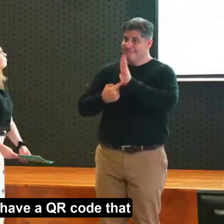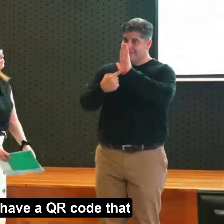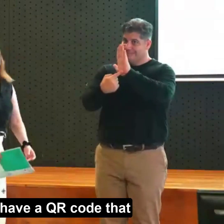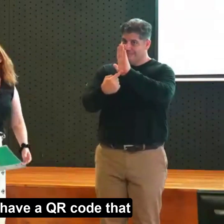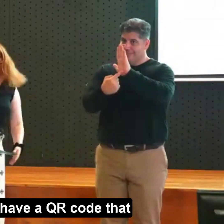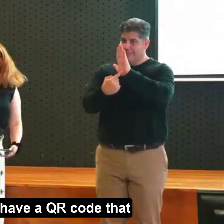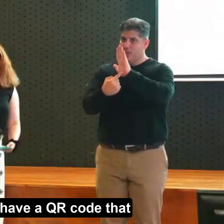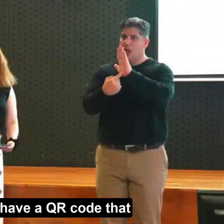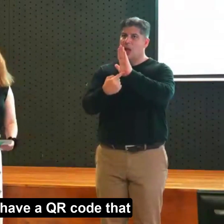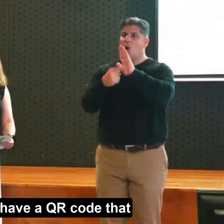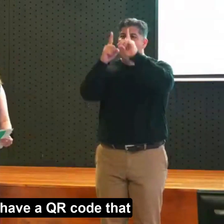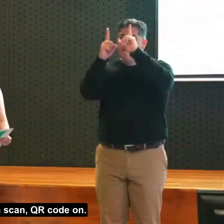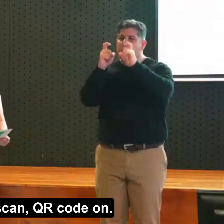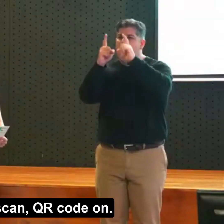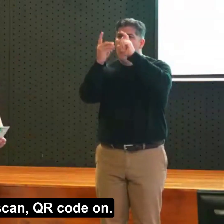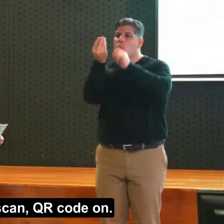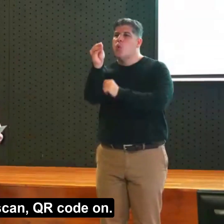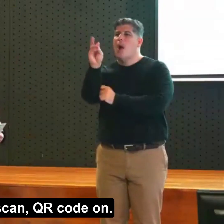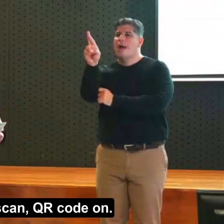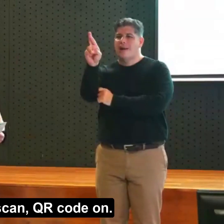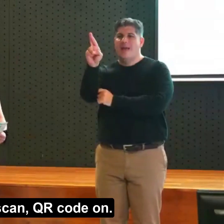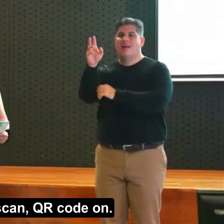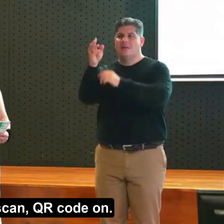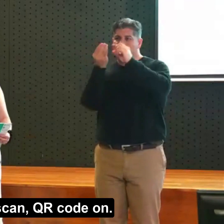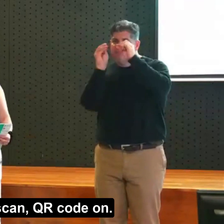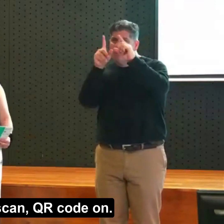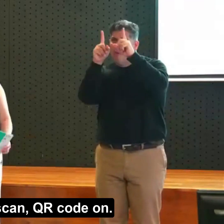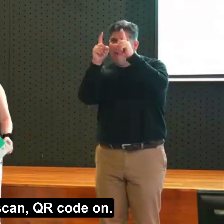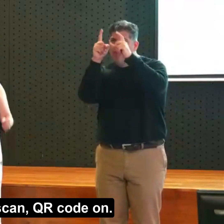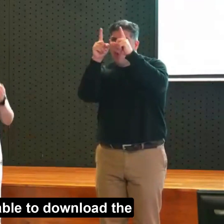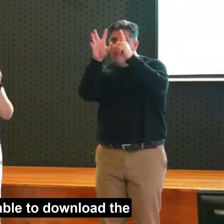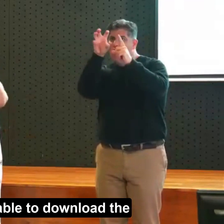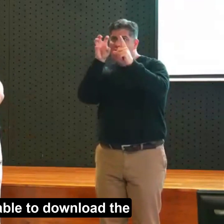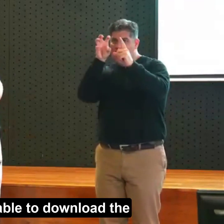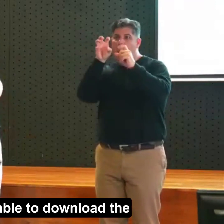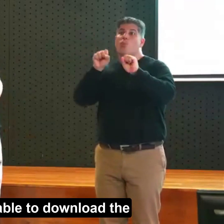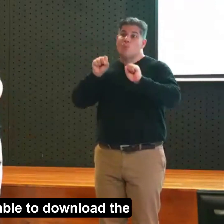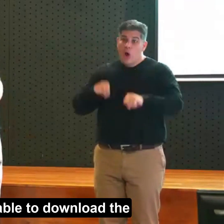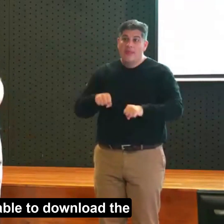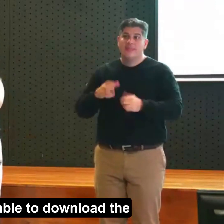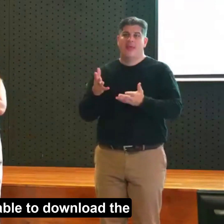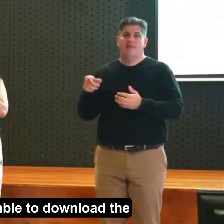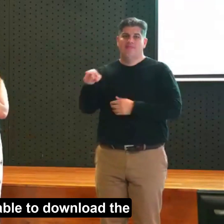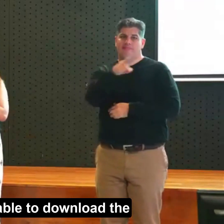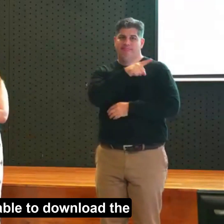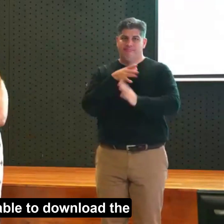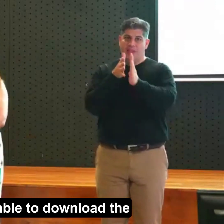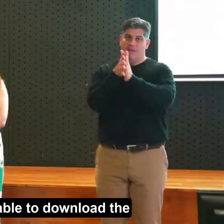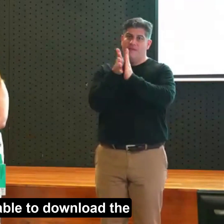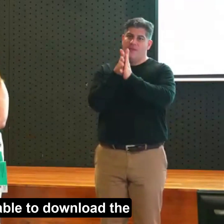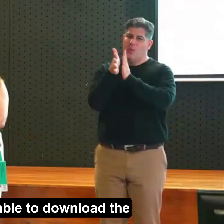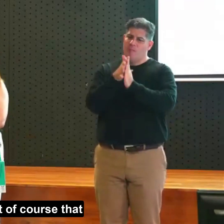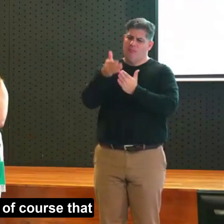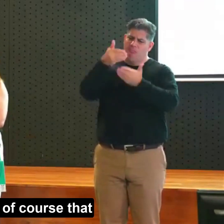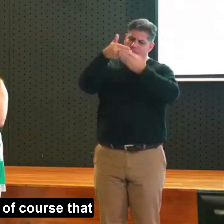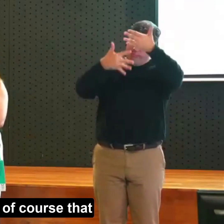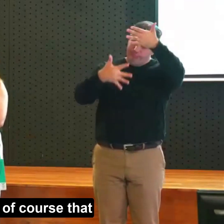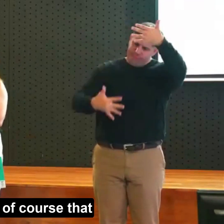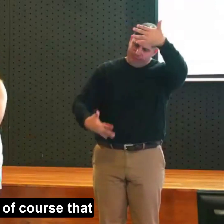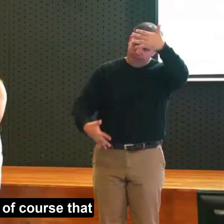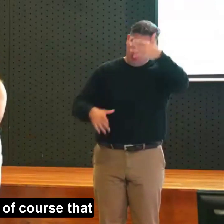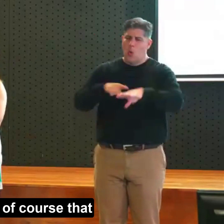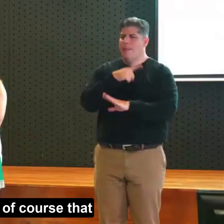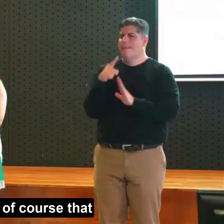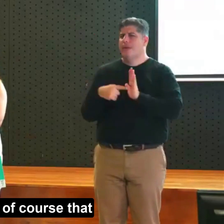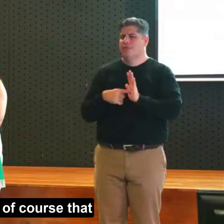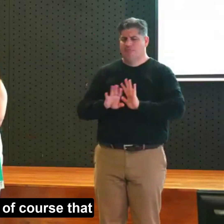going to have a QR code. You can scan QR code and you will be able to download the report. Of